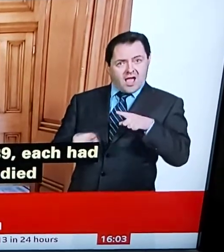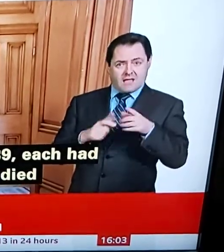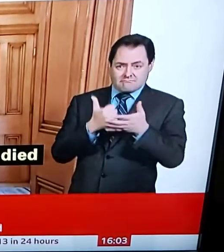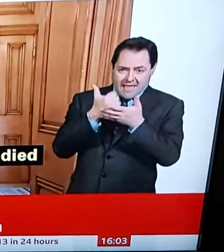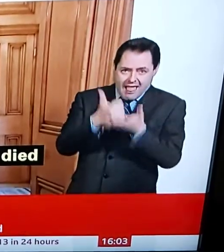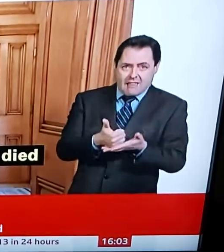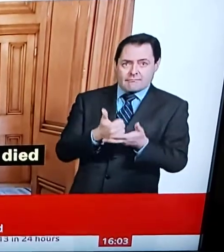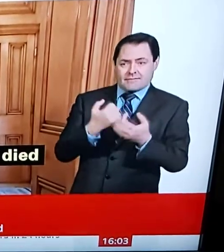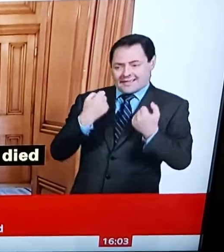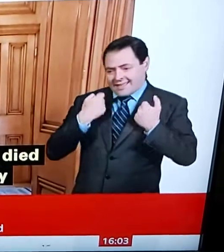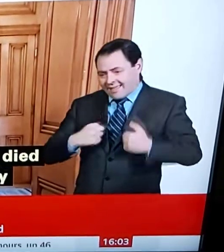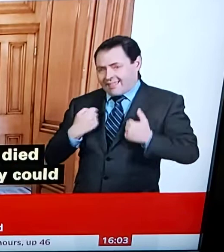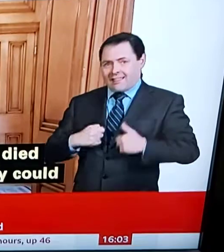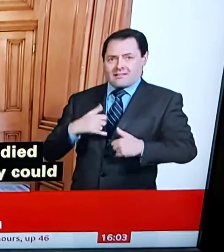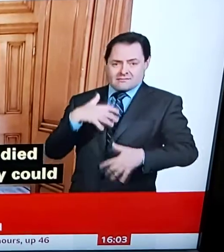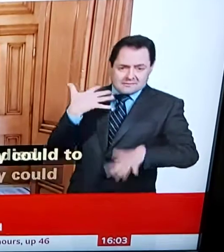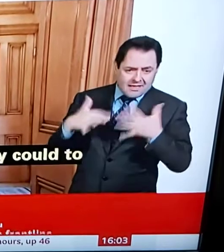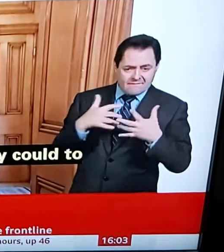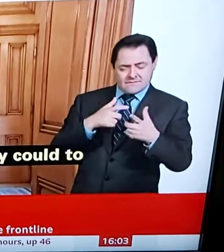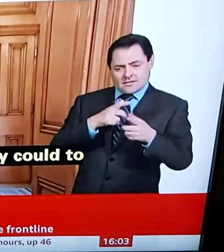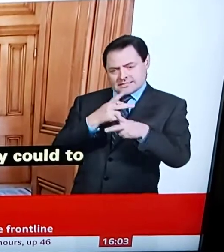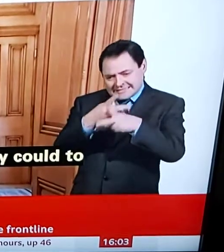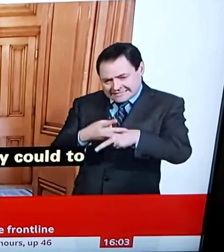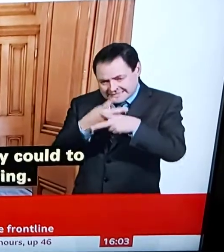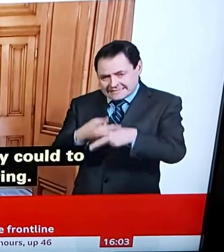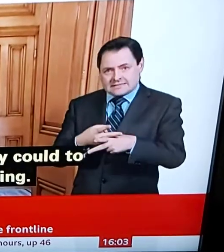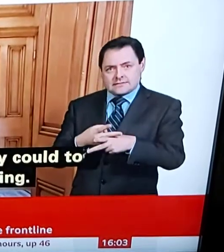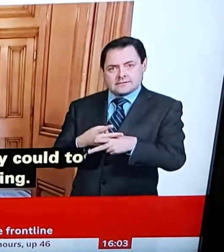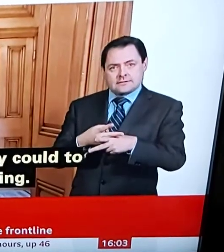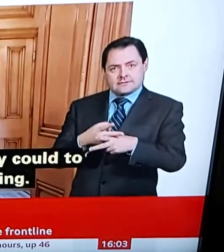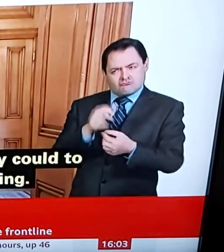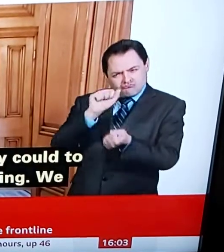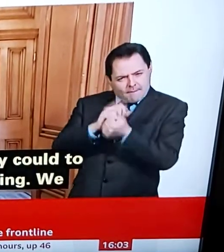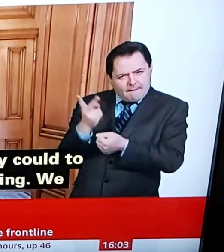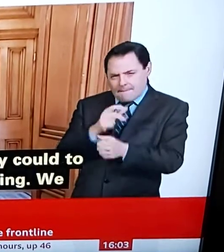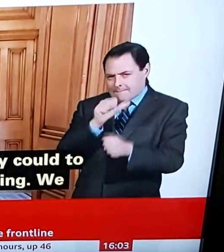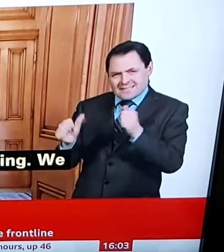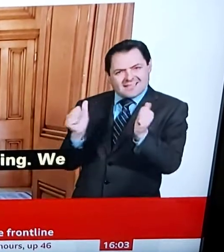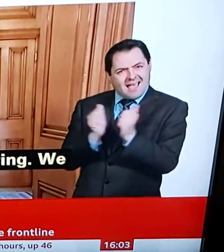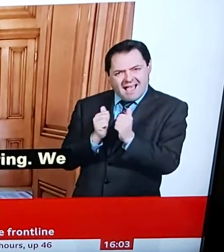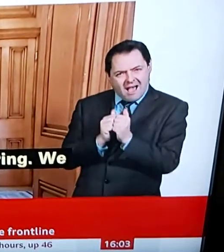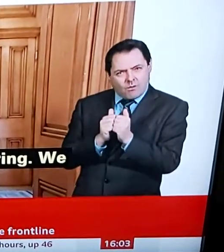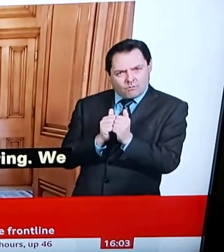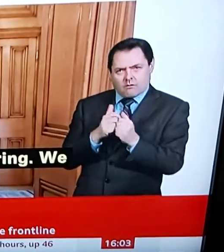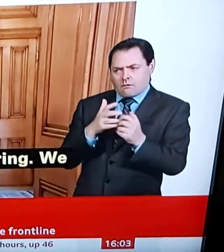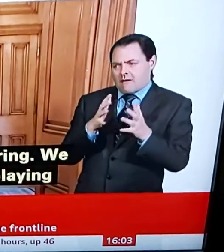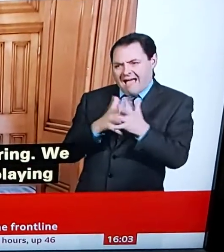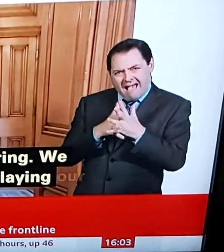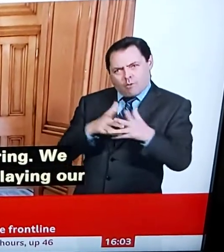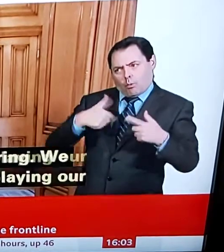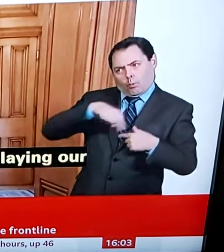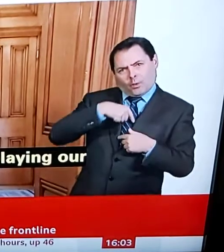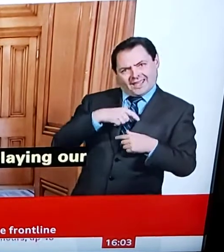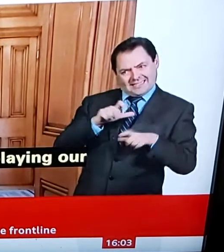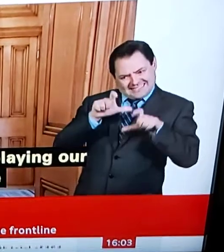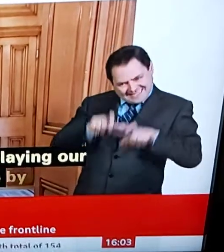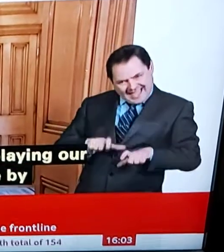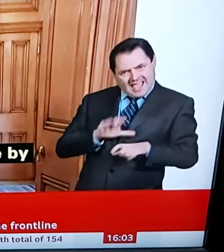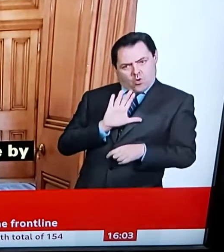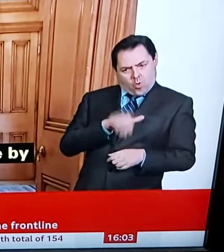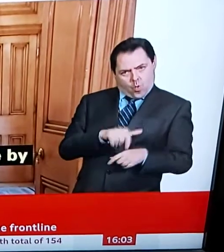suffering. We can all best honour them by playing our part in fighting the disease by staying at home and slowing the